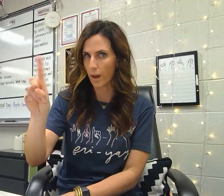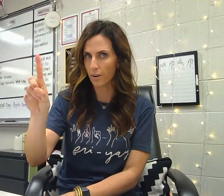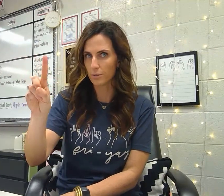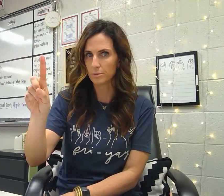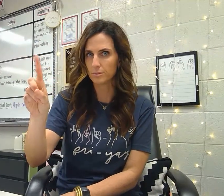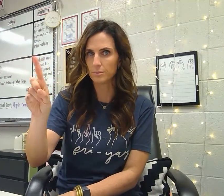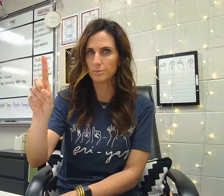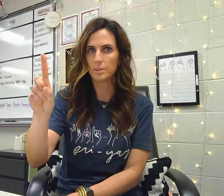where.